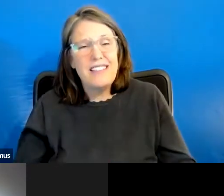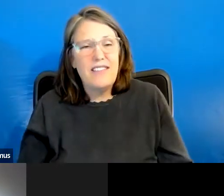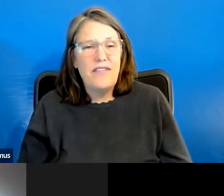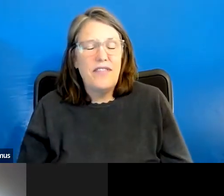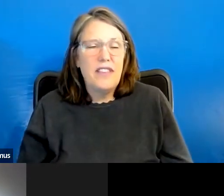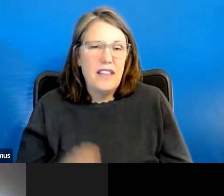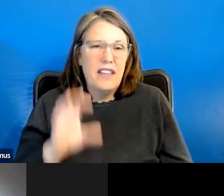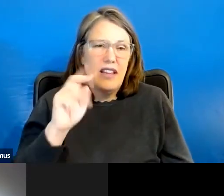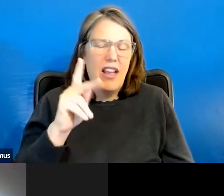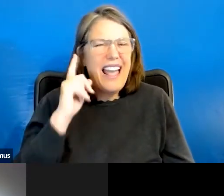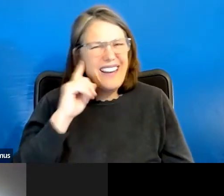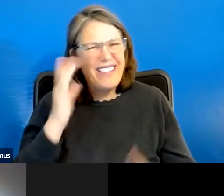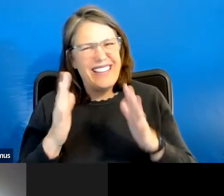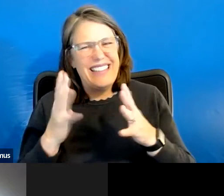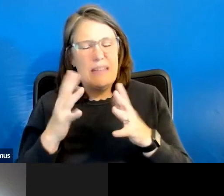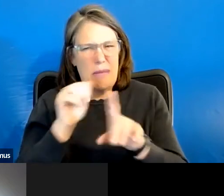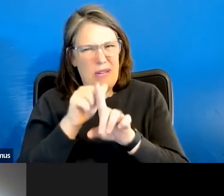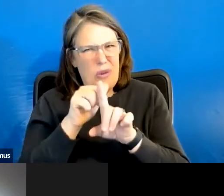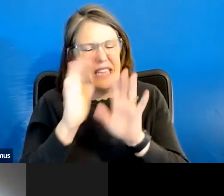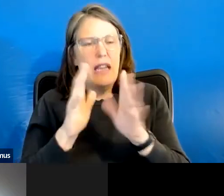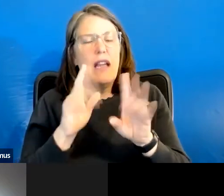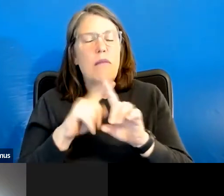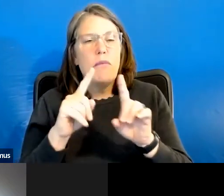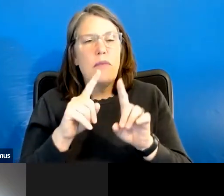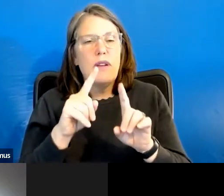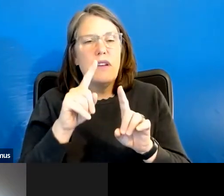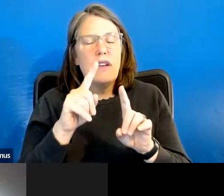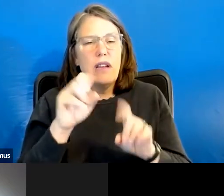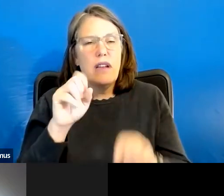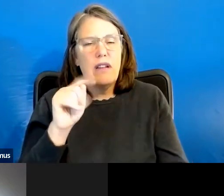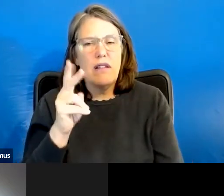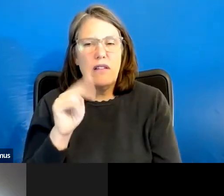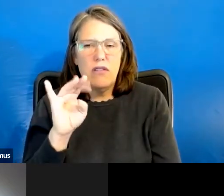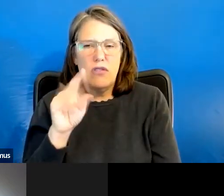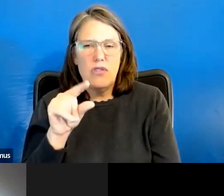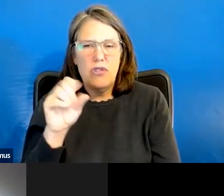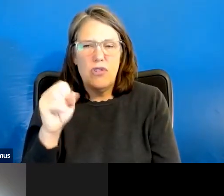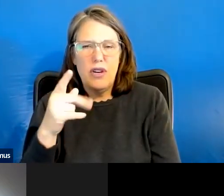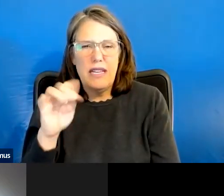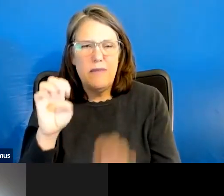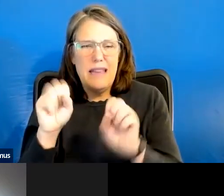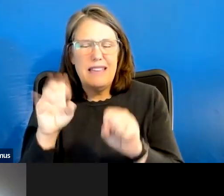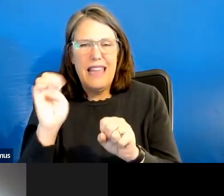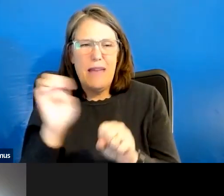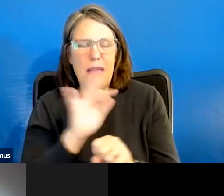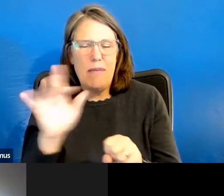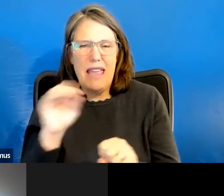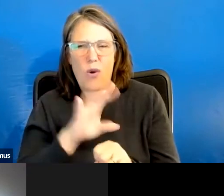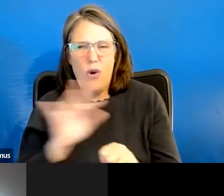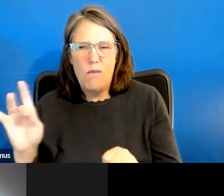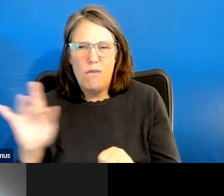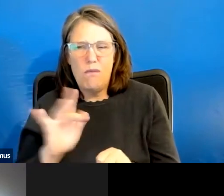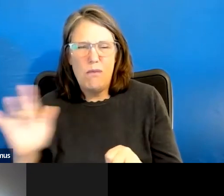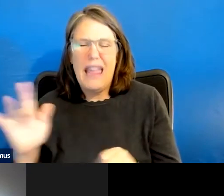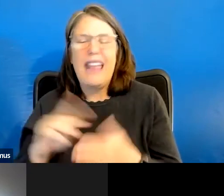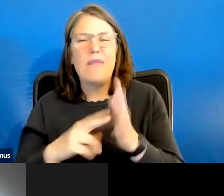This might be a little tricky for people. Turning space can be blank or blank. And what we're looking for here is, what does it look like?